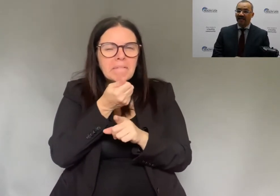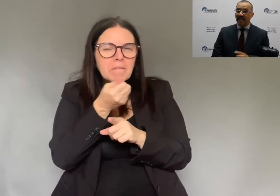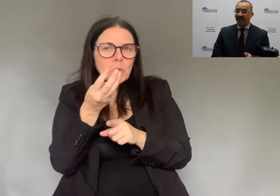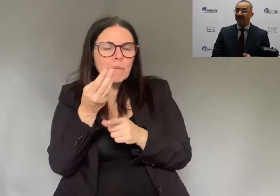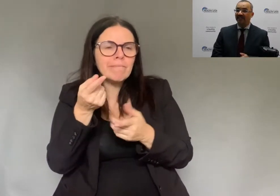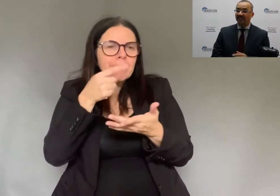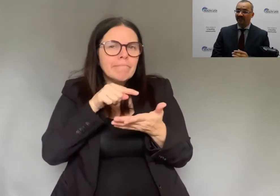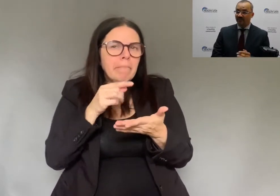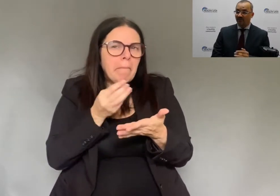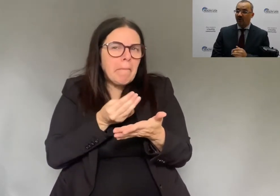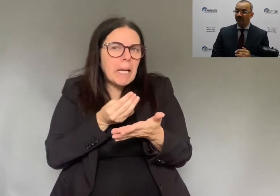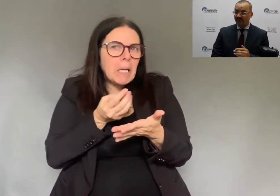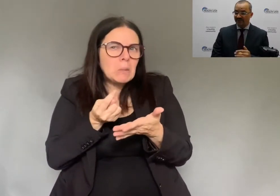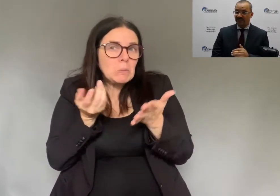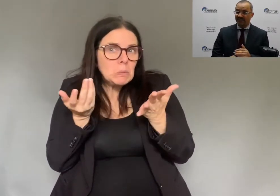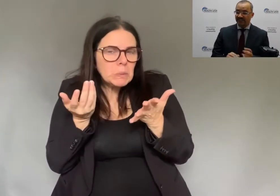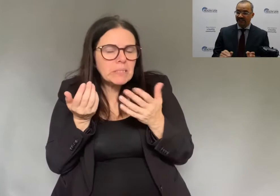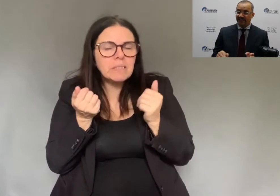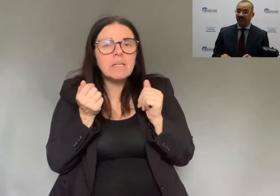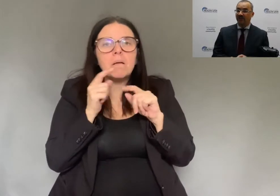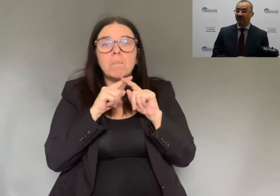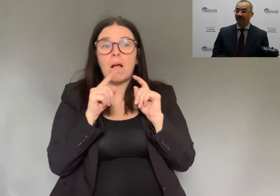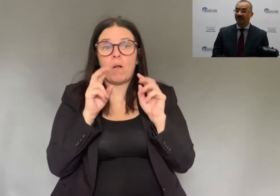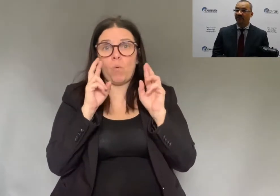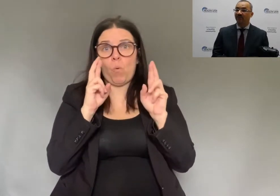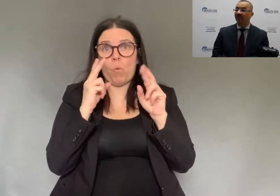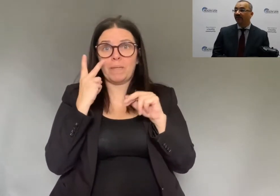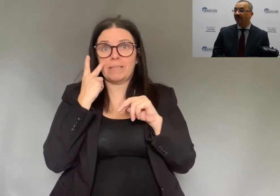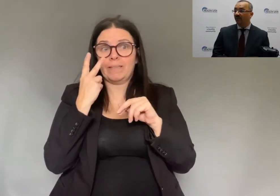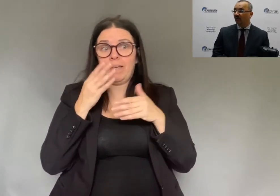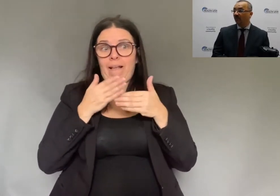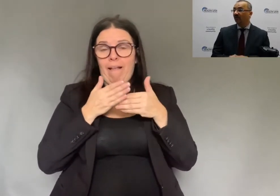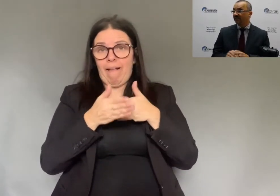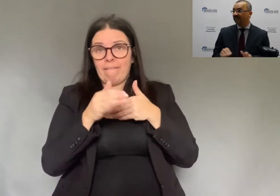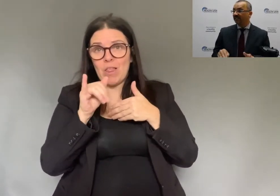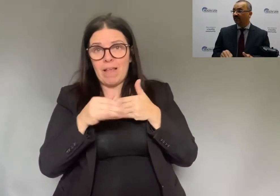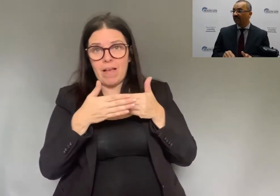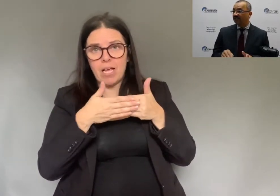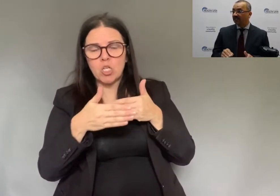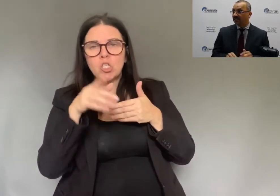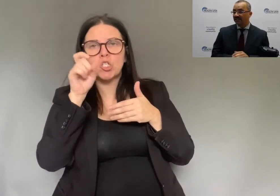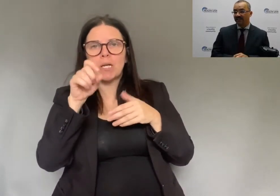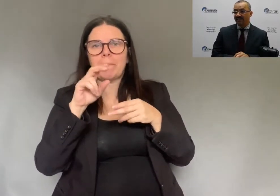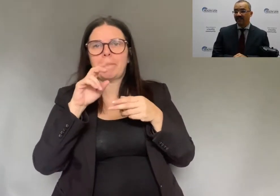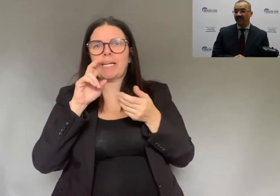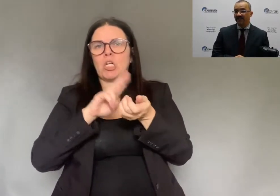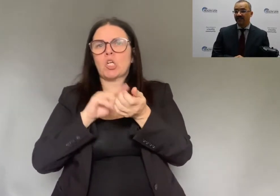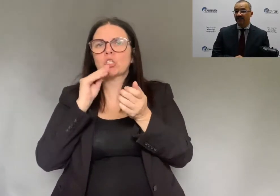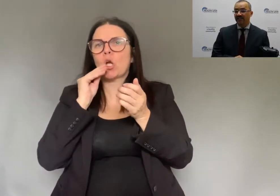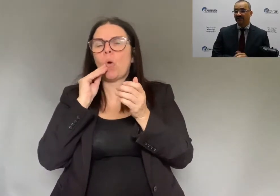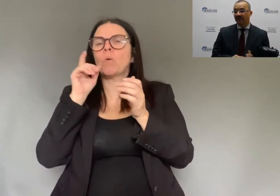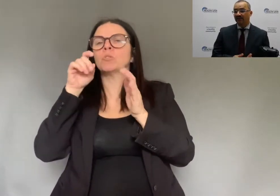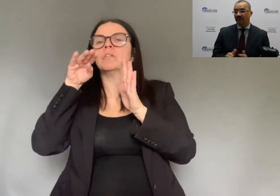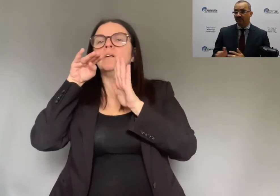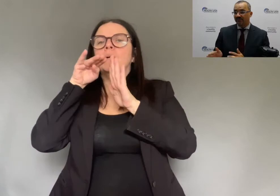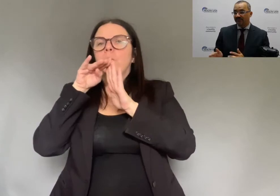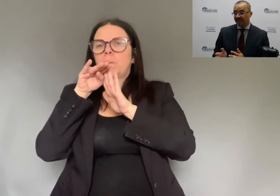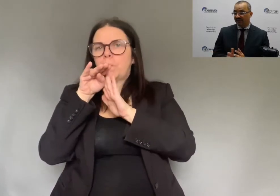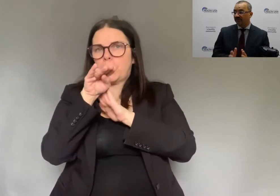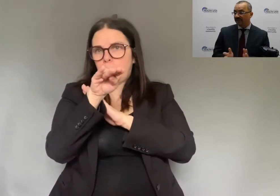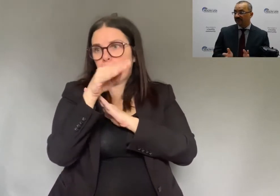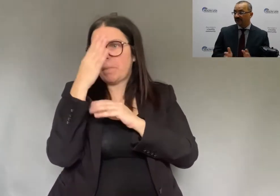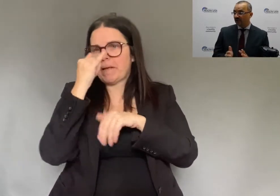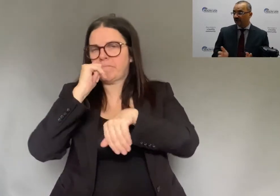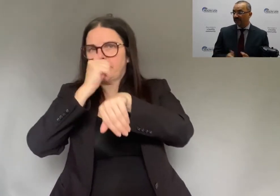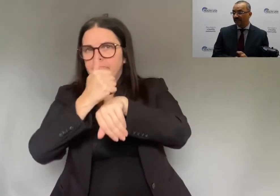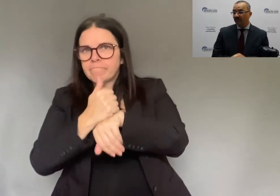And after that, we'll hope to see that the long-term care home and retirement home will be stabilized in the sense that if all the control measures are in